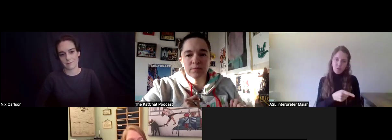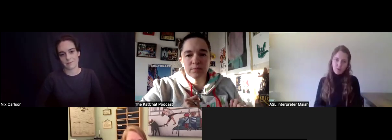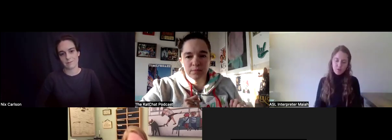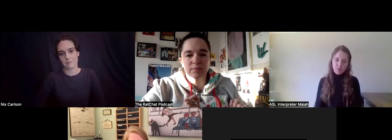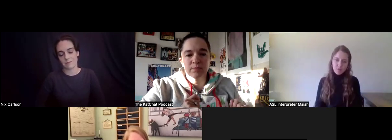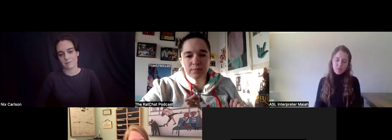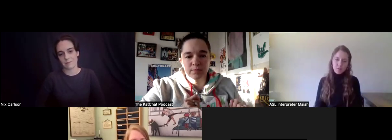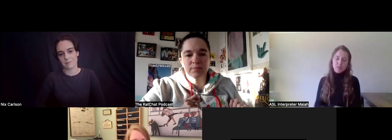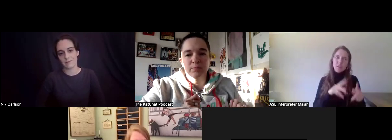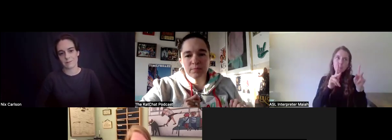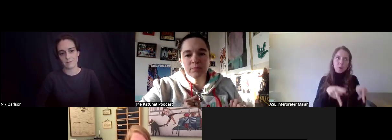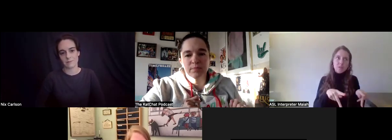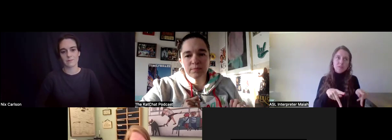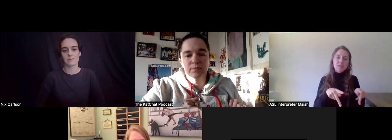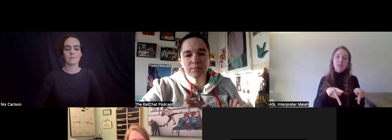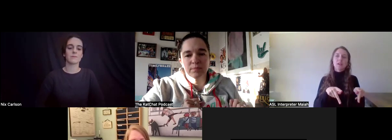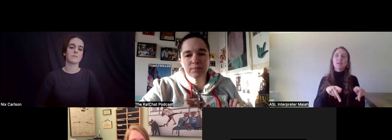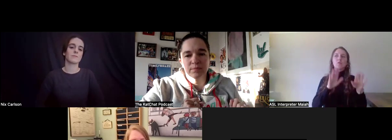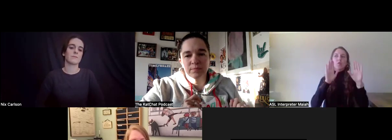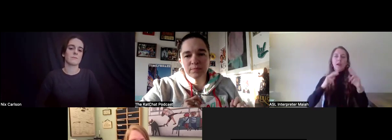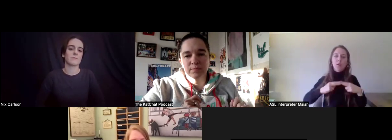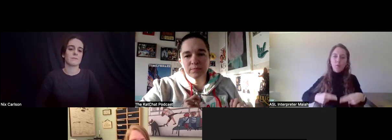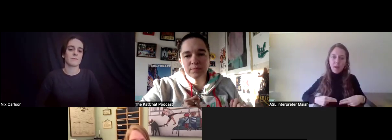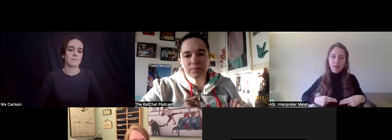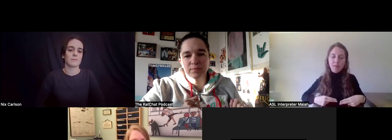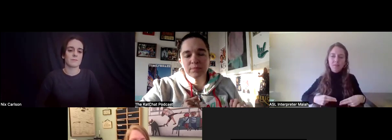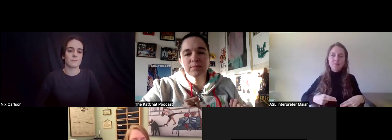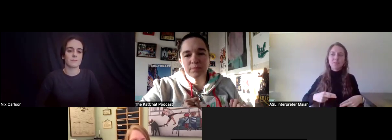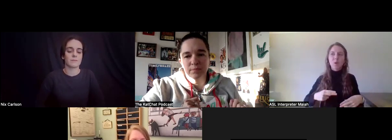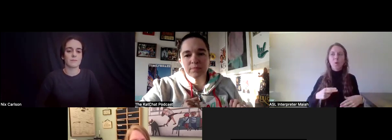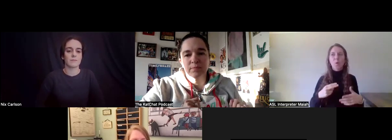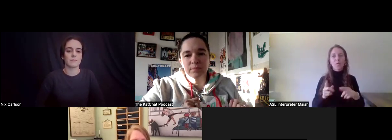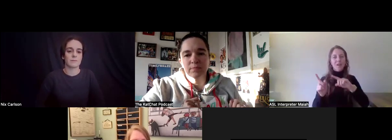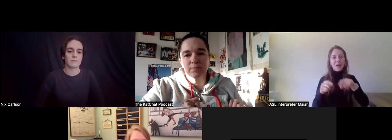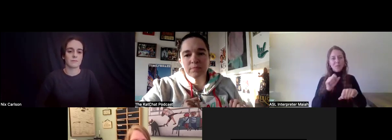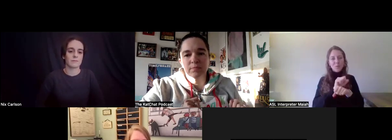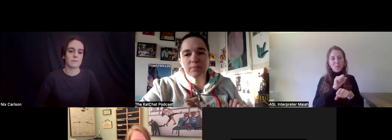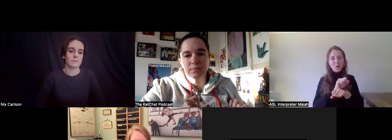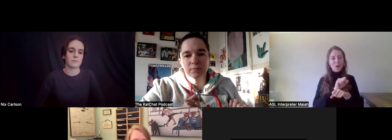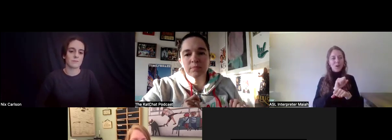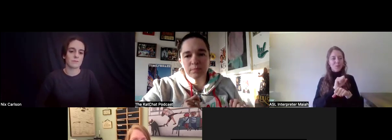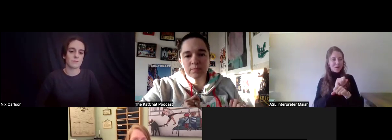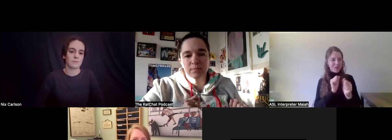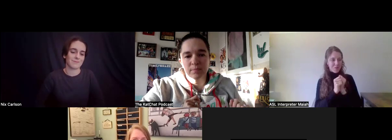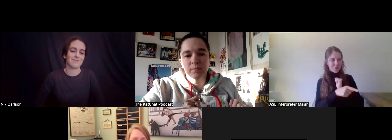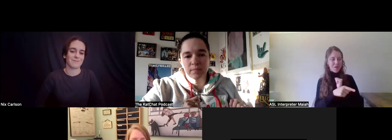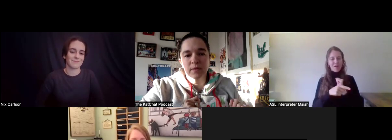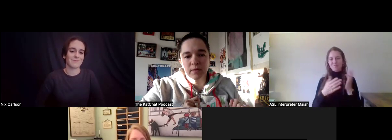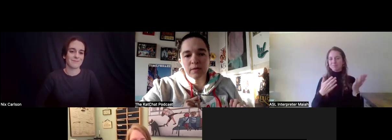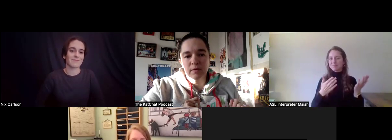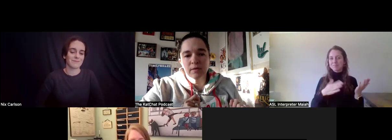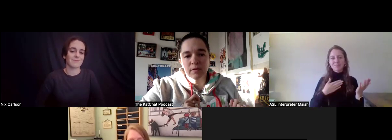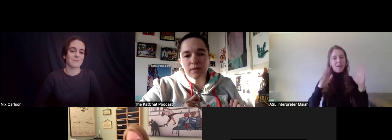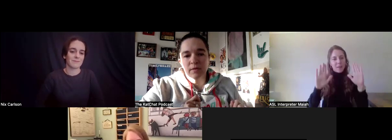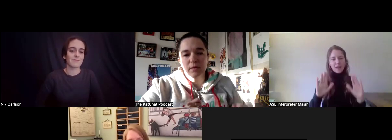a person, as a human, which makes, coming to work and working with someone like that just a joy. So her job